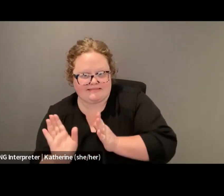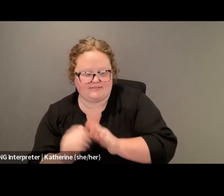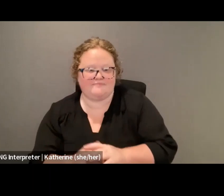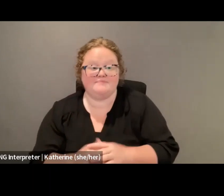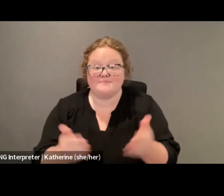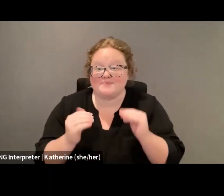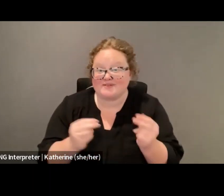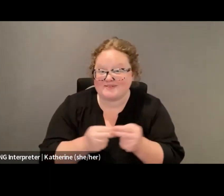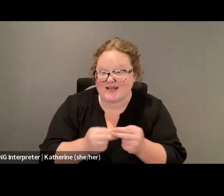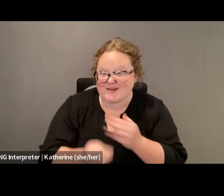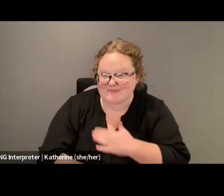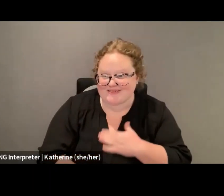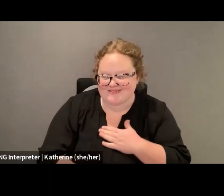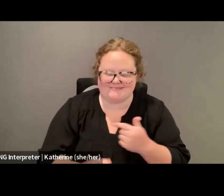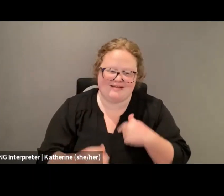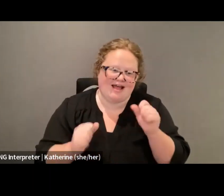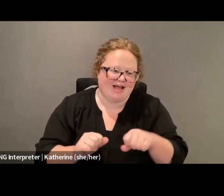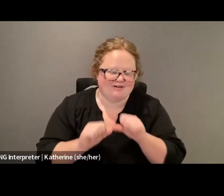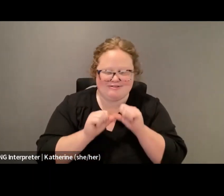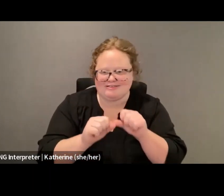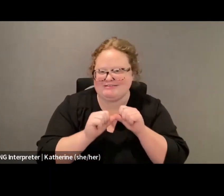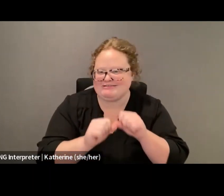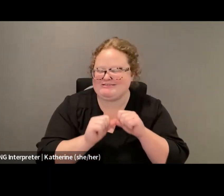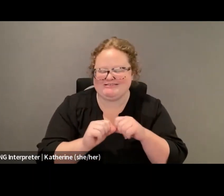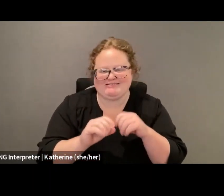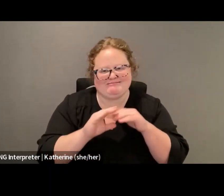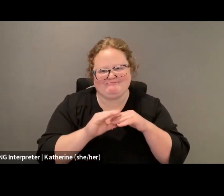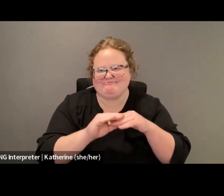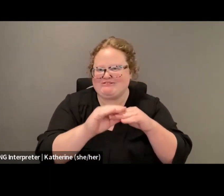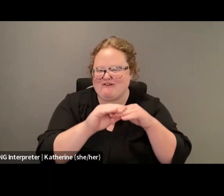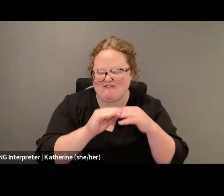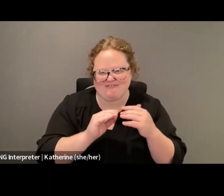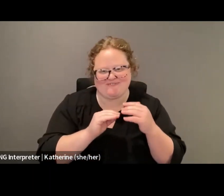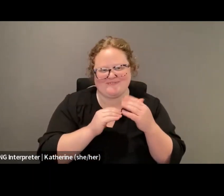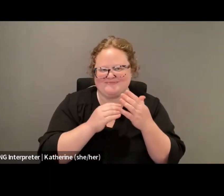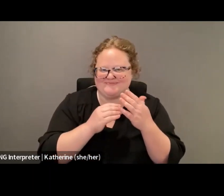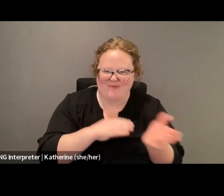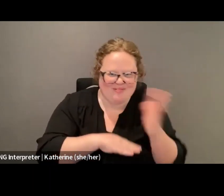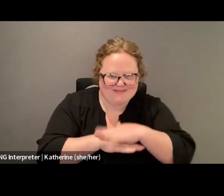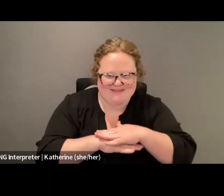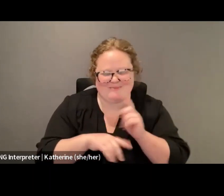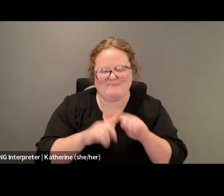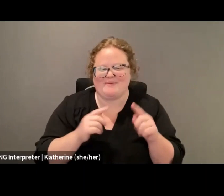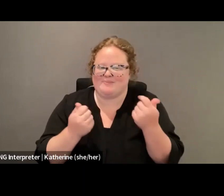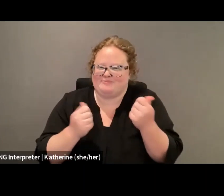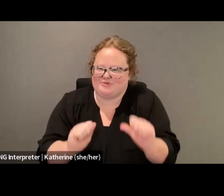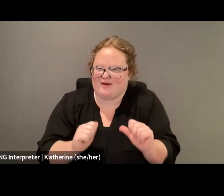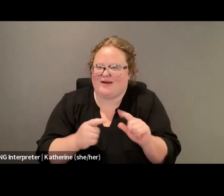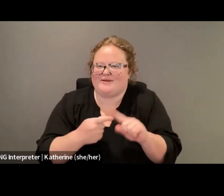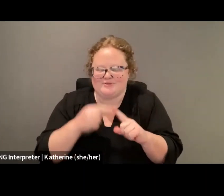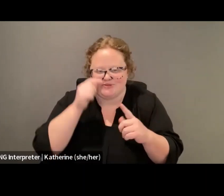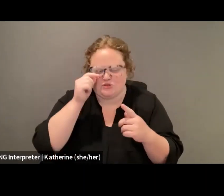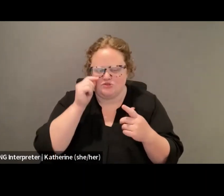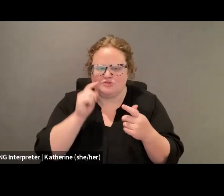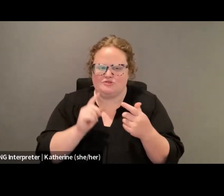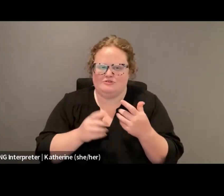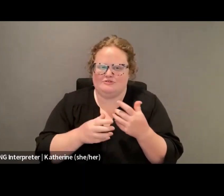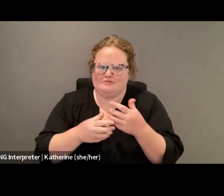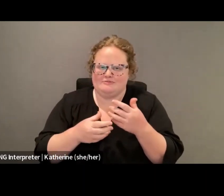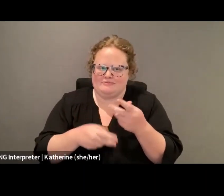Next slide here. I could talk about all of these for all day and frequently do, but I'm trying to not be too wordy